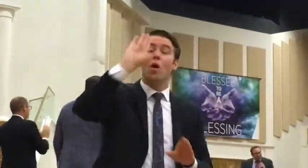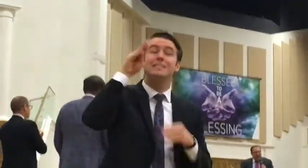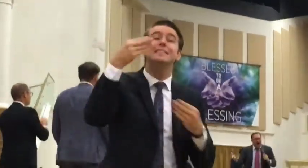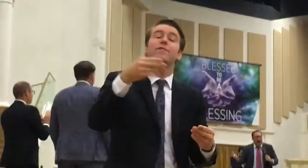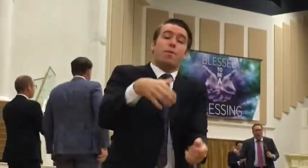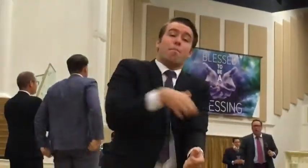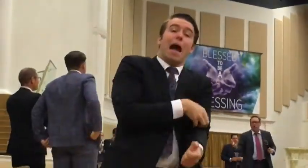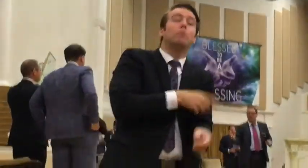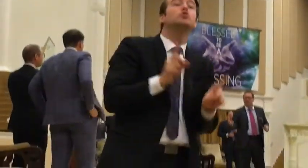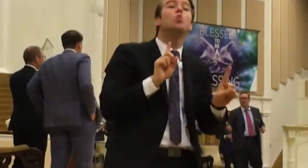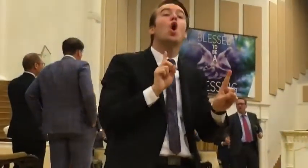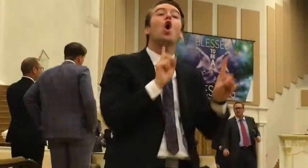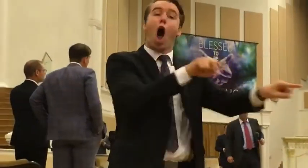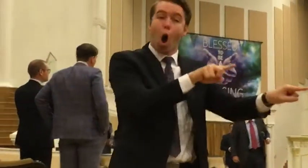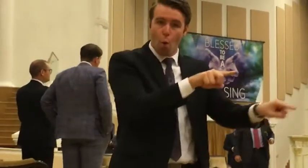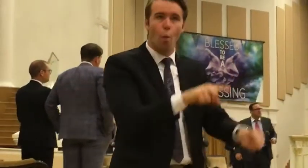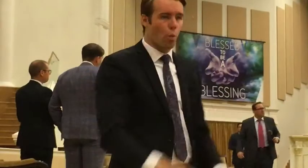to go.